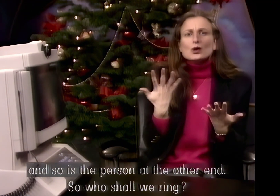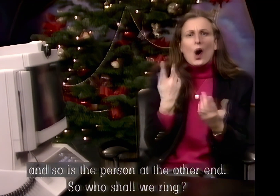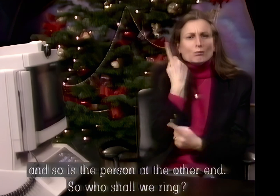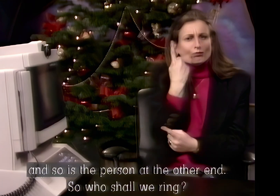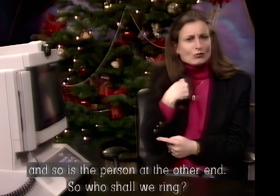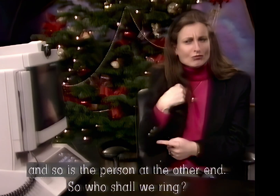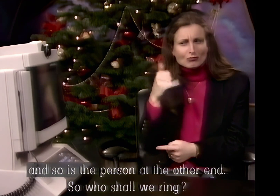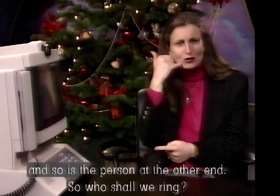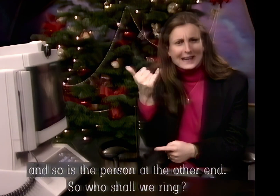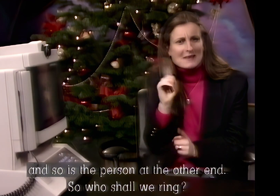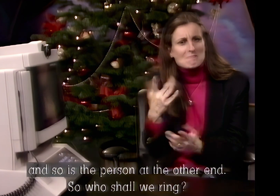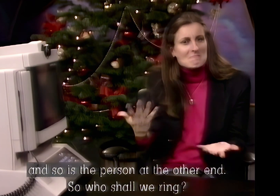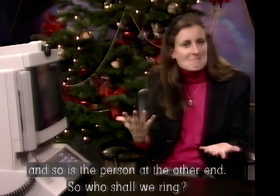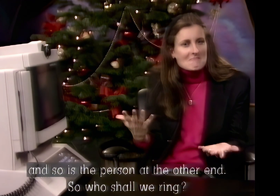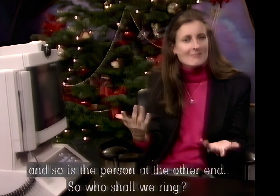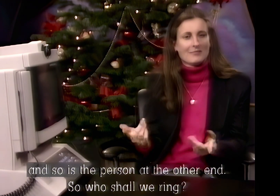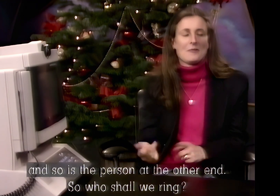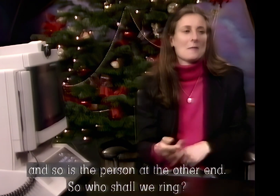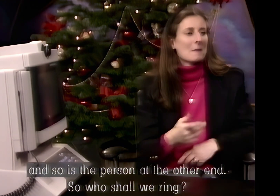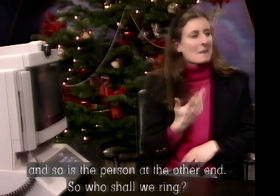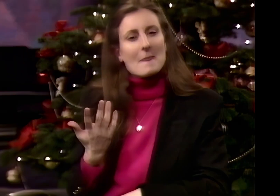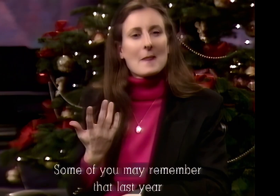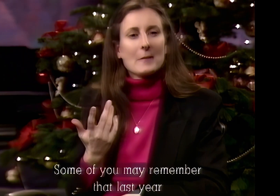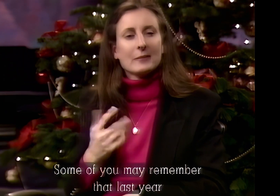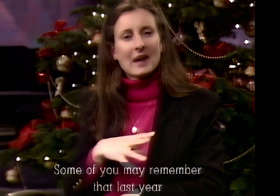And so is the person at the other end. So, who shall we ring?